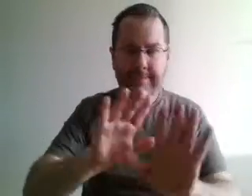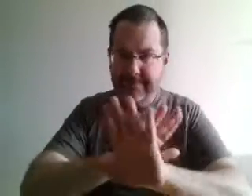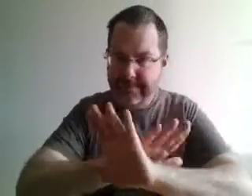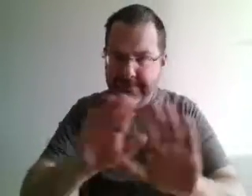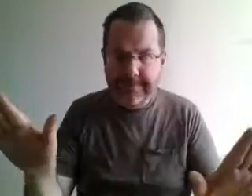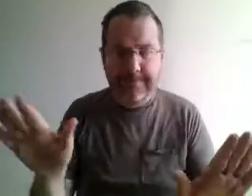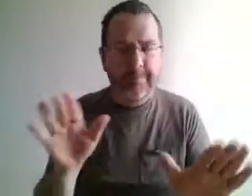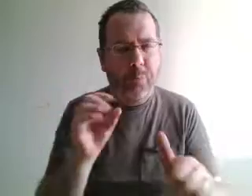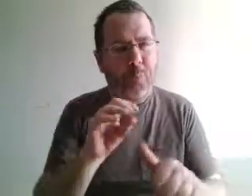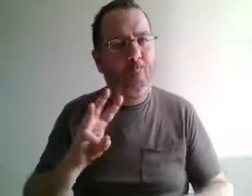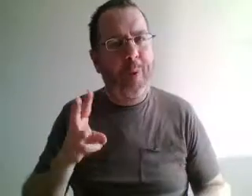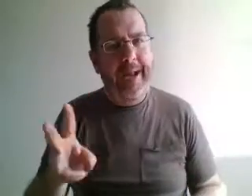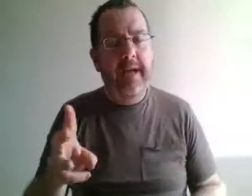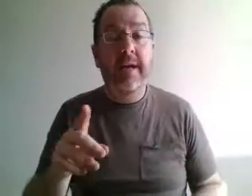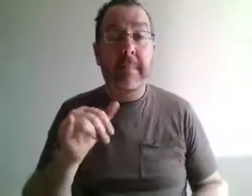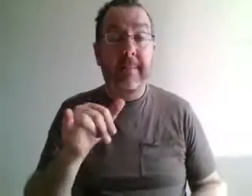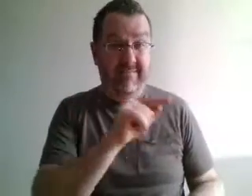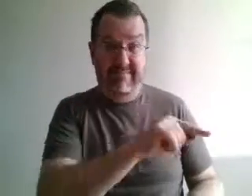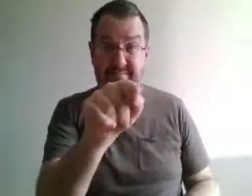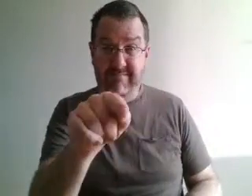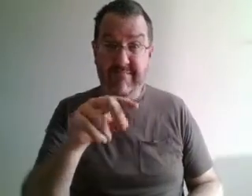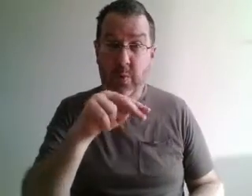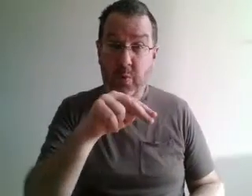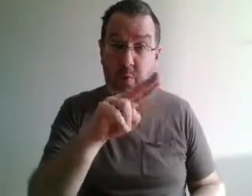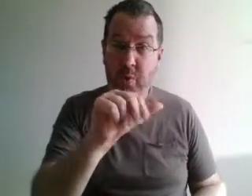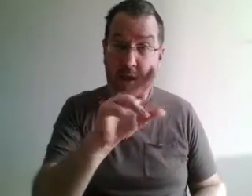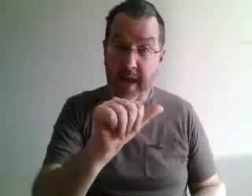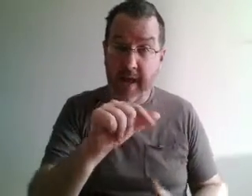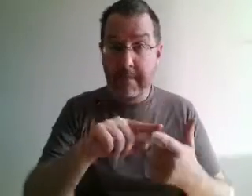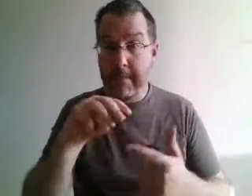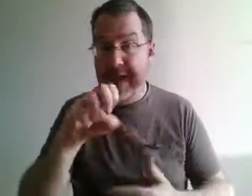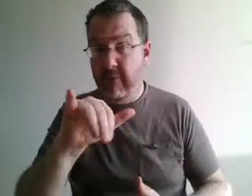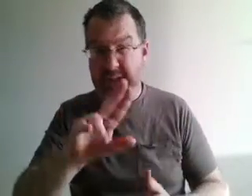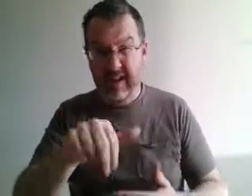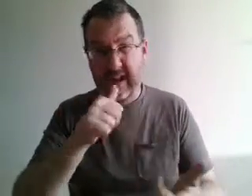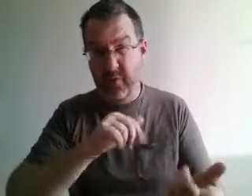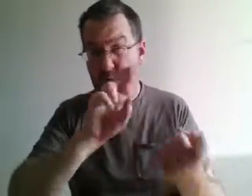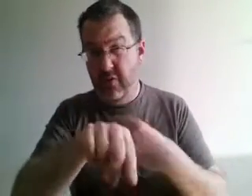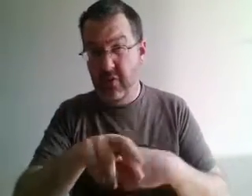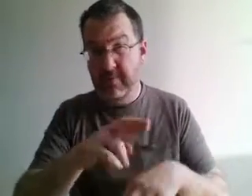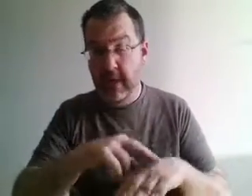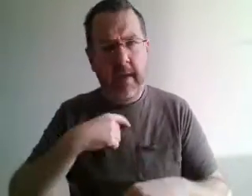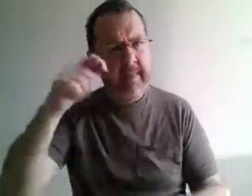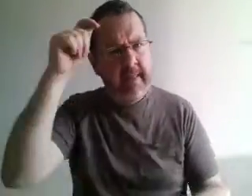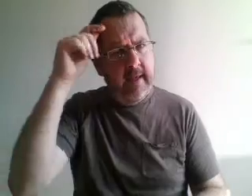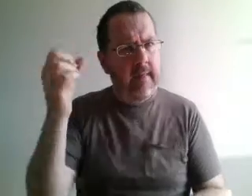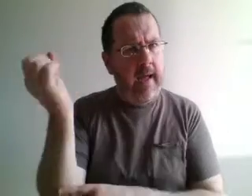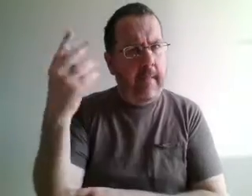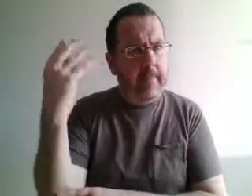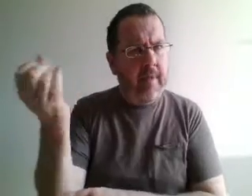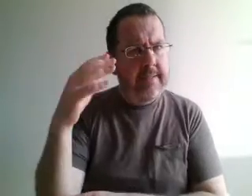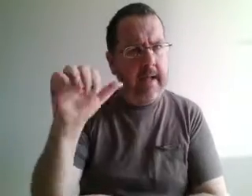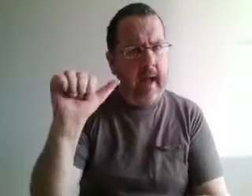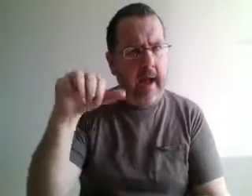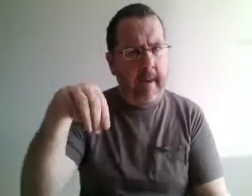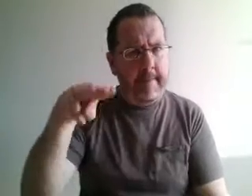again, the medics might be able to answer this better than me, but I understand that the ambulances will come to the house